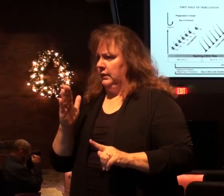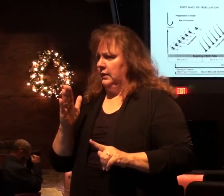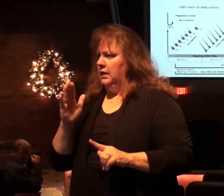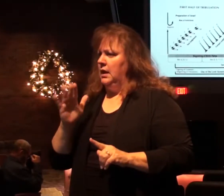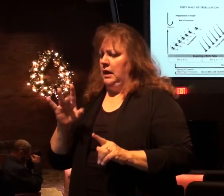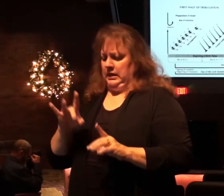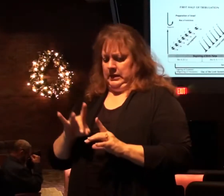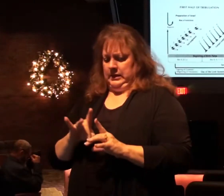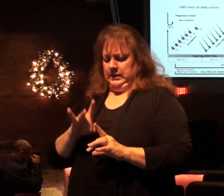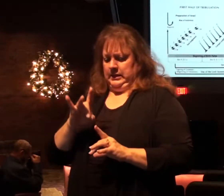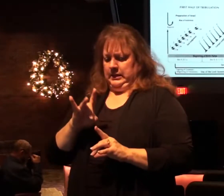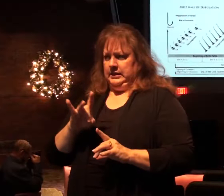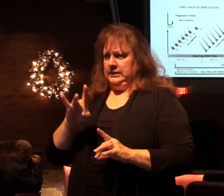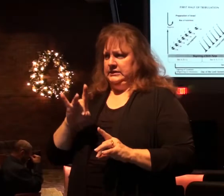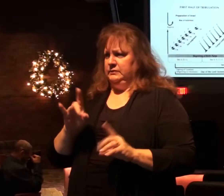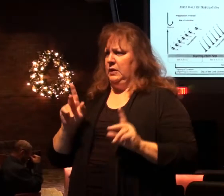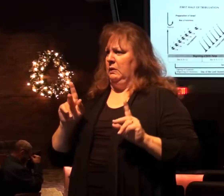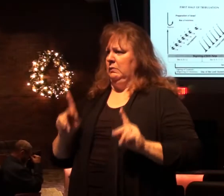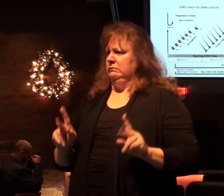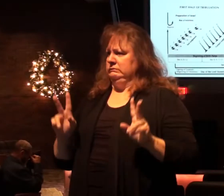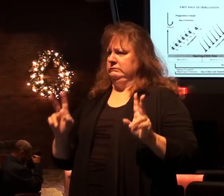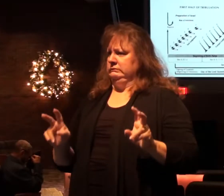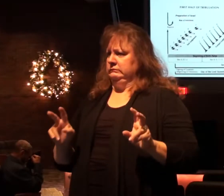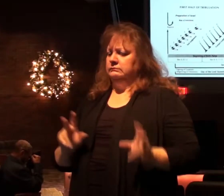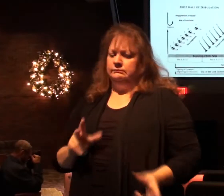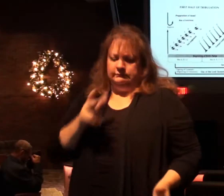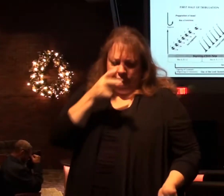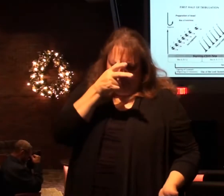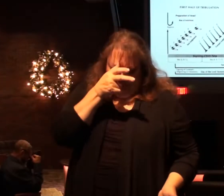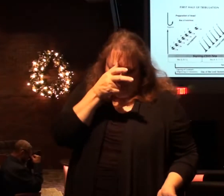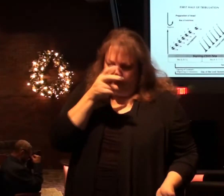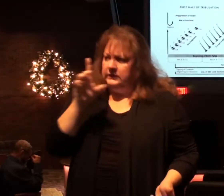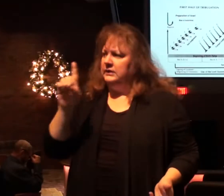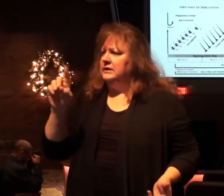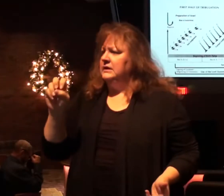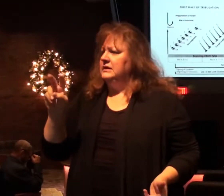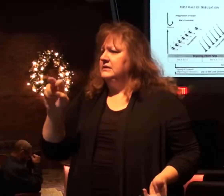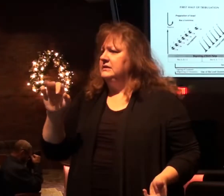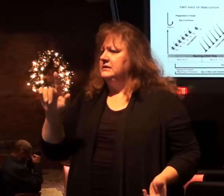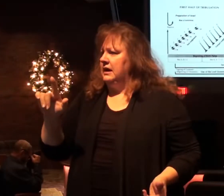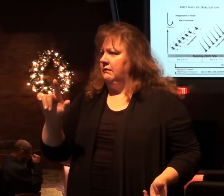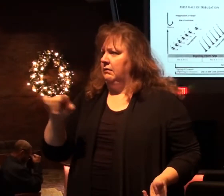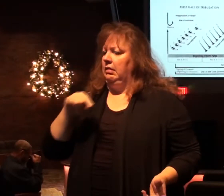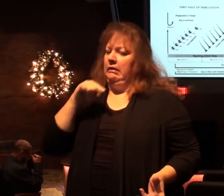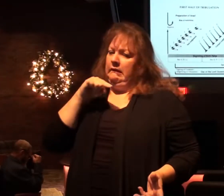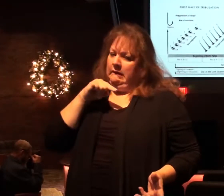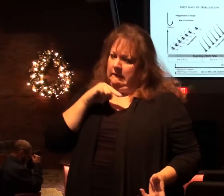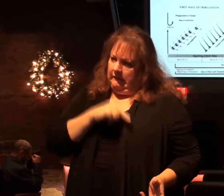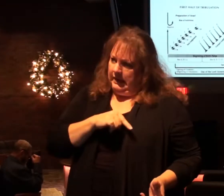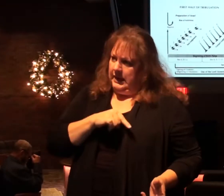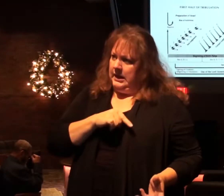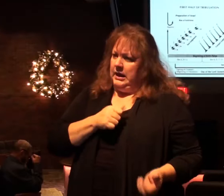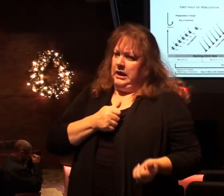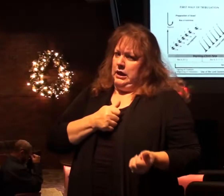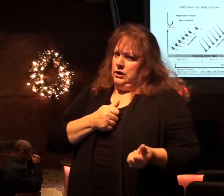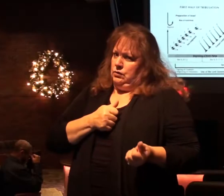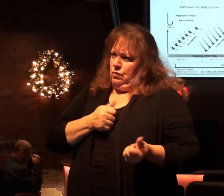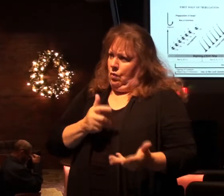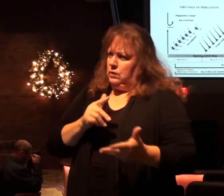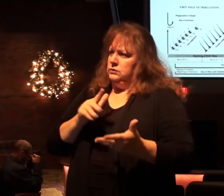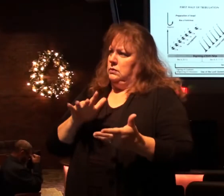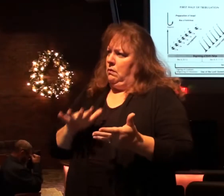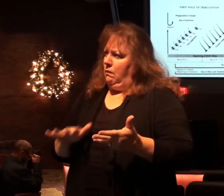that spirit being the devil. And he is behind all the empires